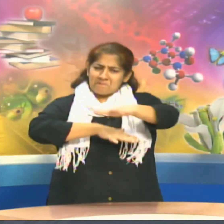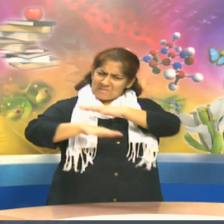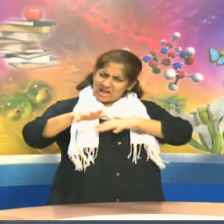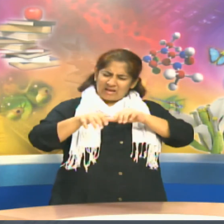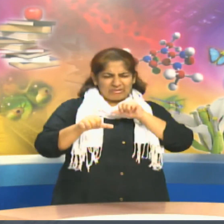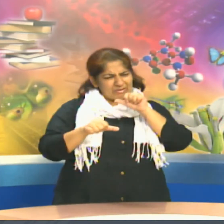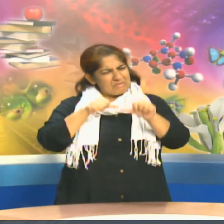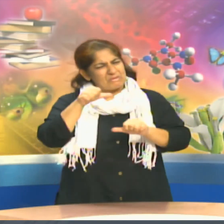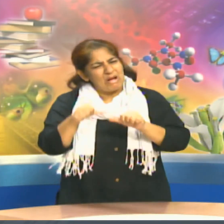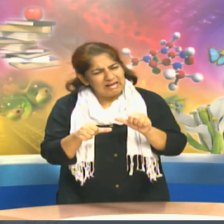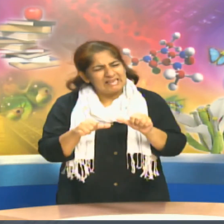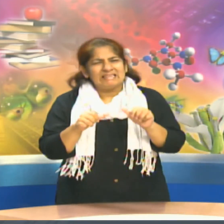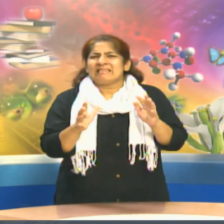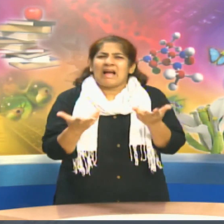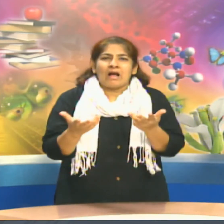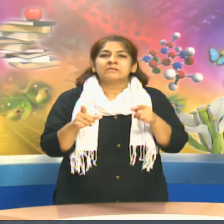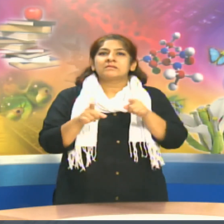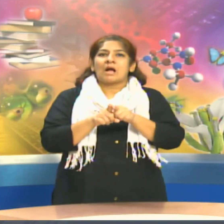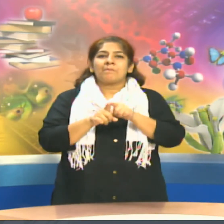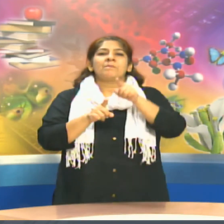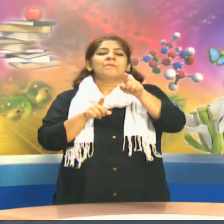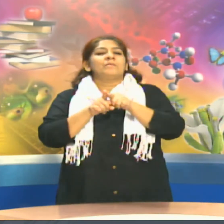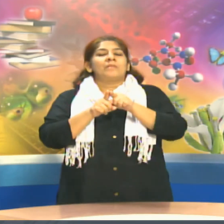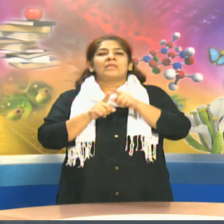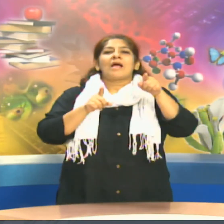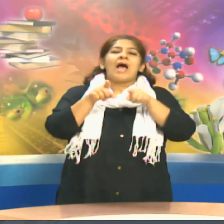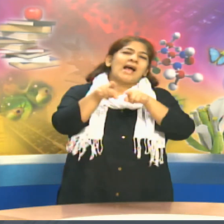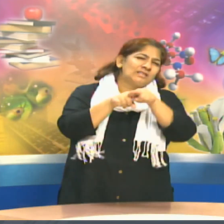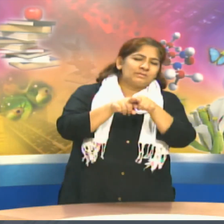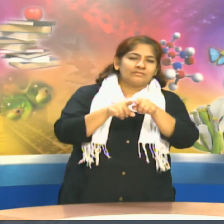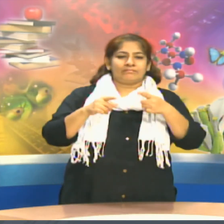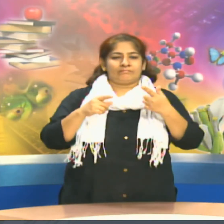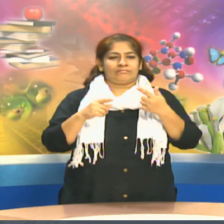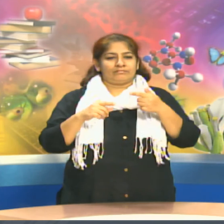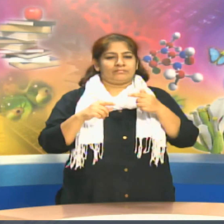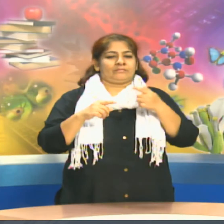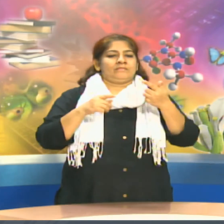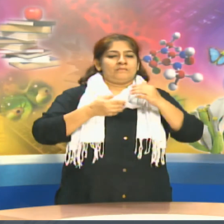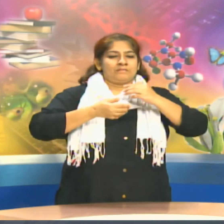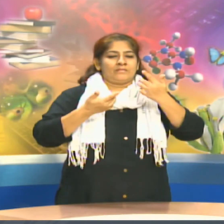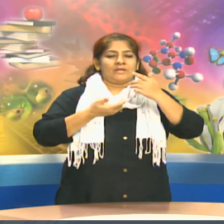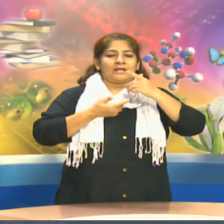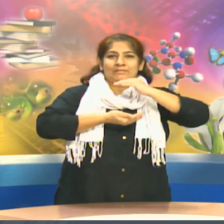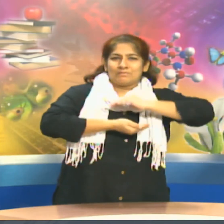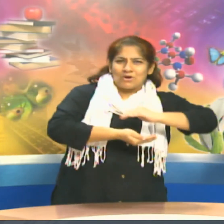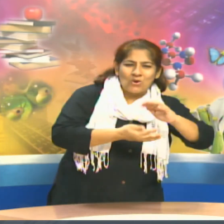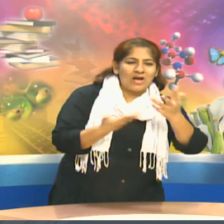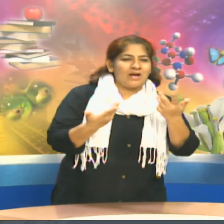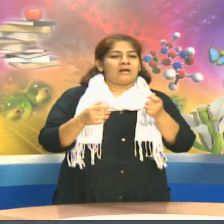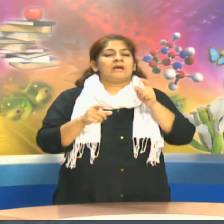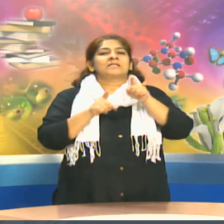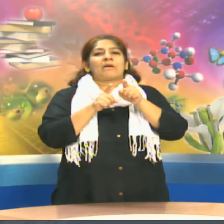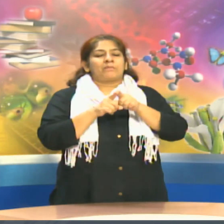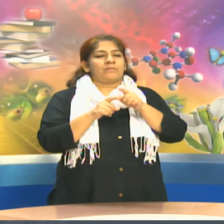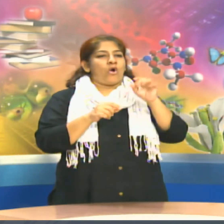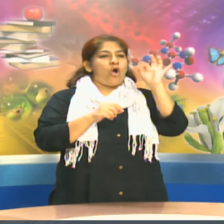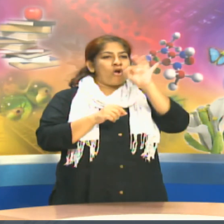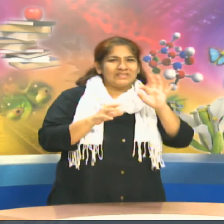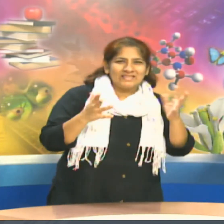What does it mean, planning processes? Processes of planning? Let me explain you. For example,